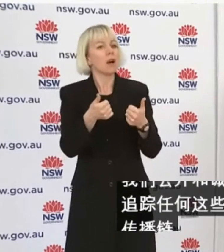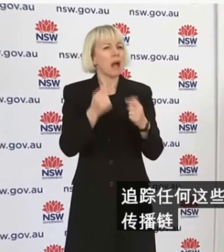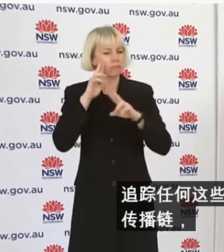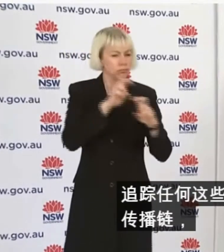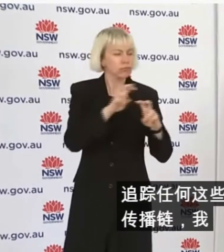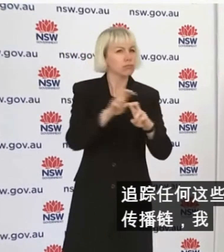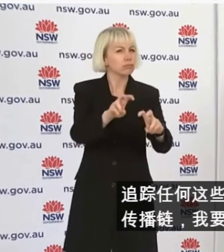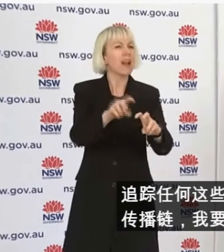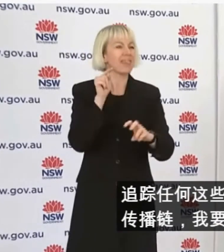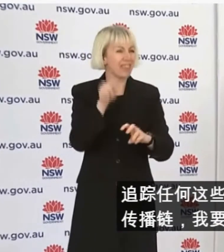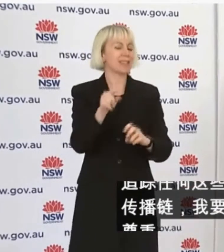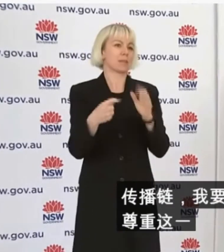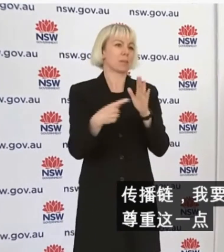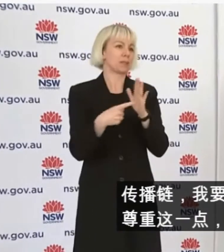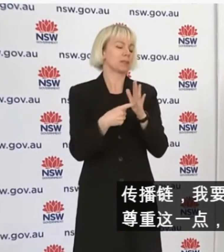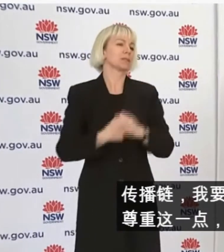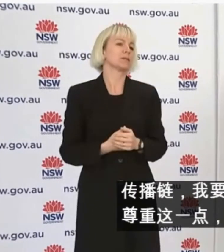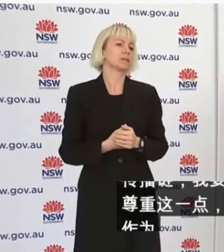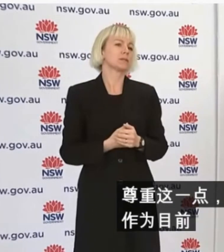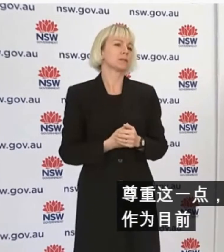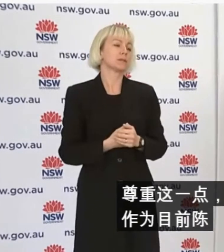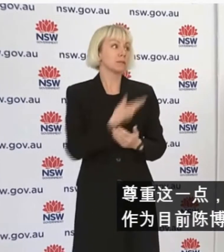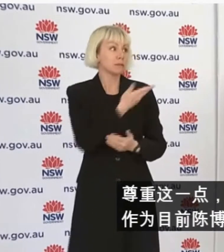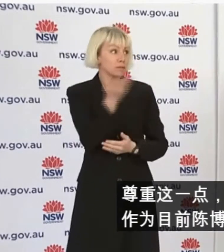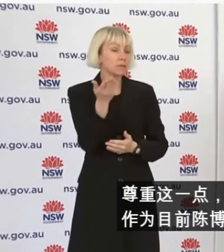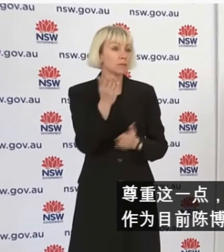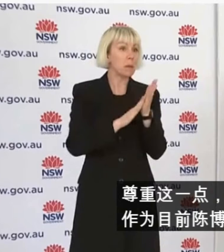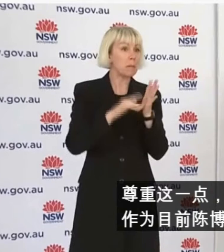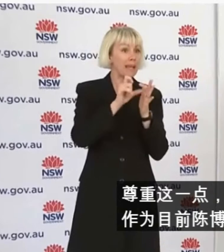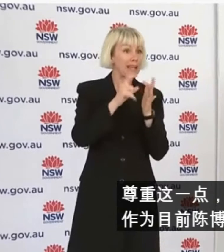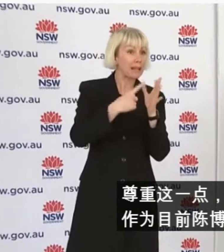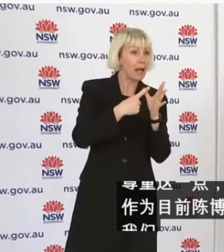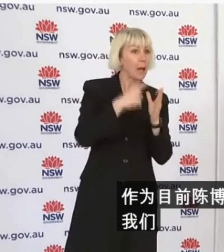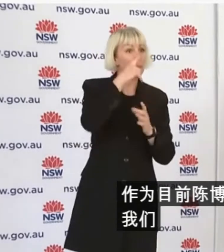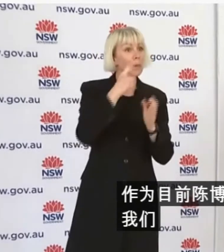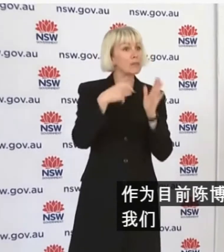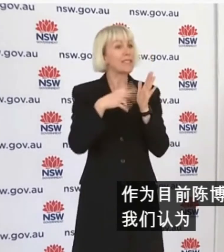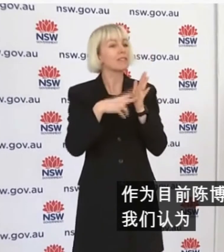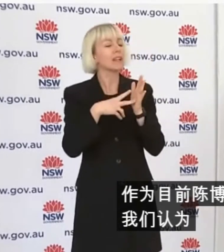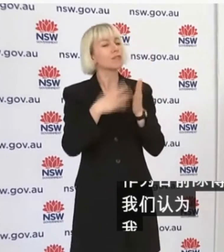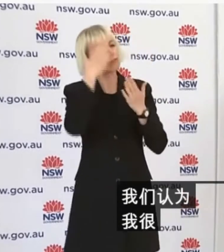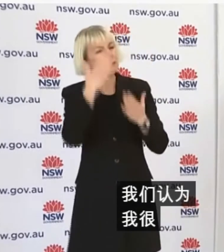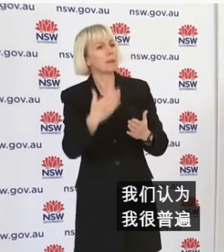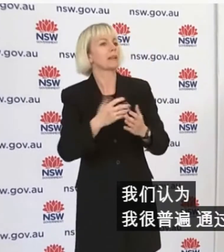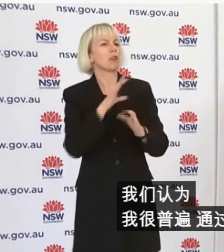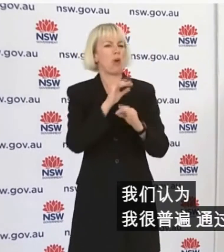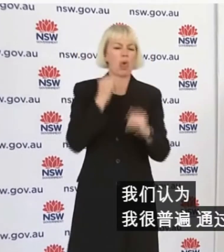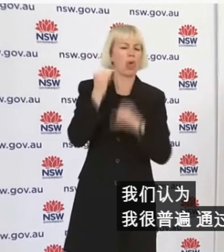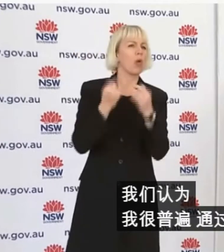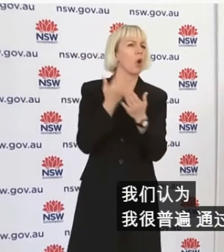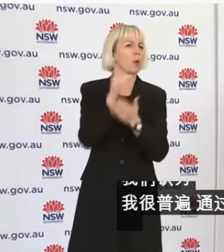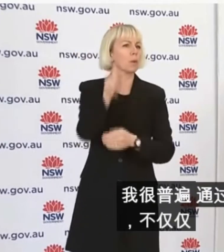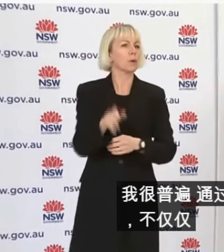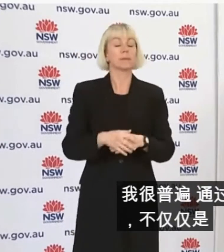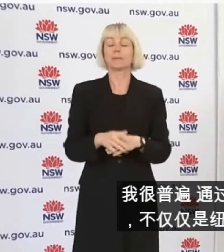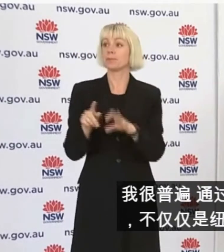chains of transmission. And I ask the media to respect that as the principal objective at the moment. Dr. Chan, It's gone quite widespread with this